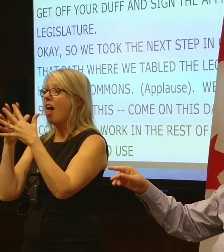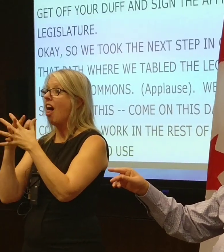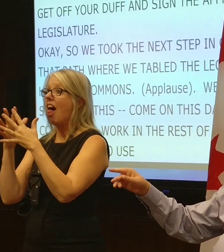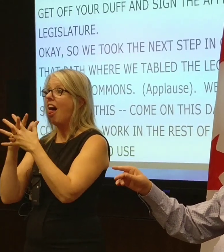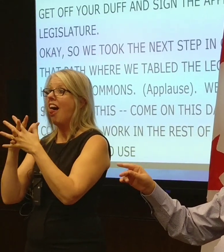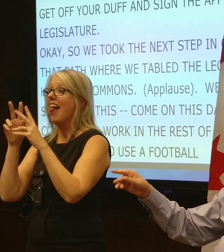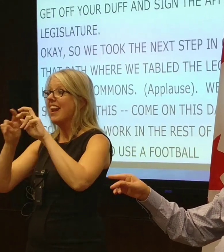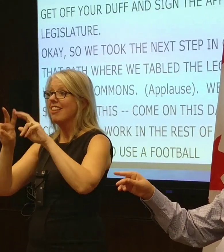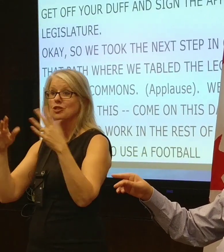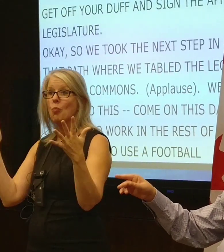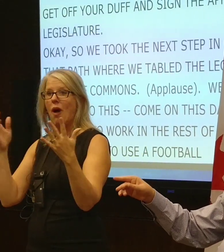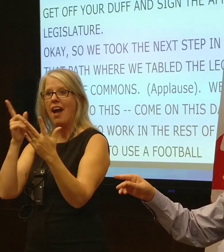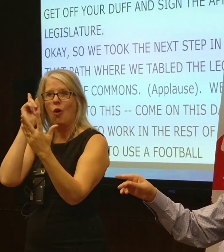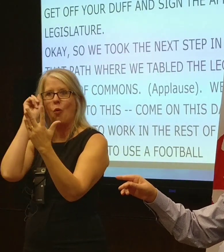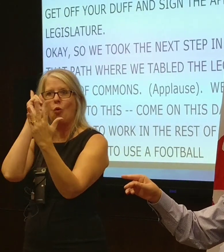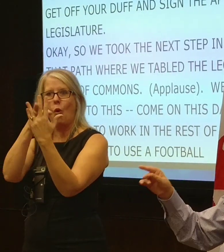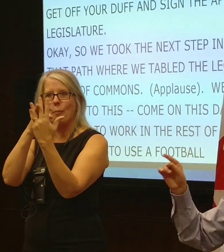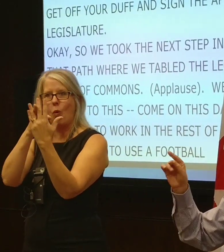goalposts.